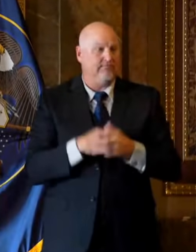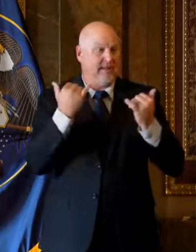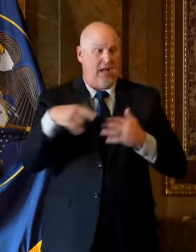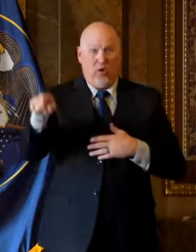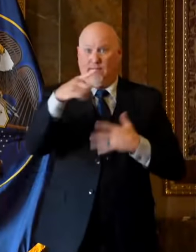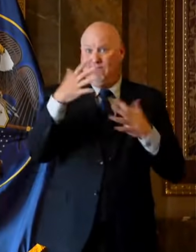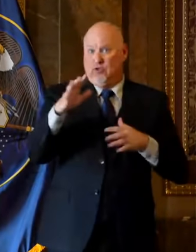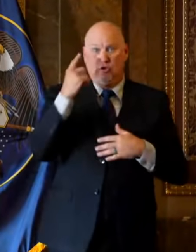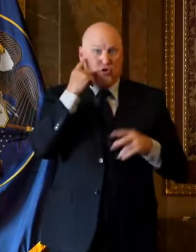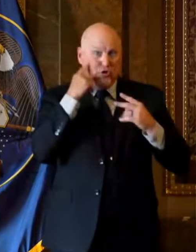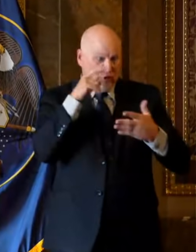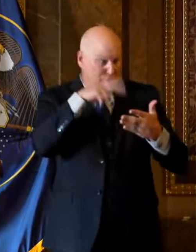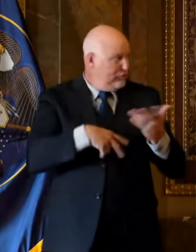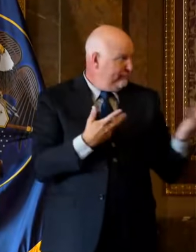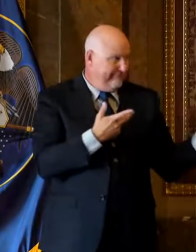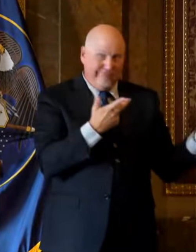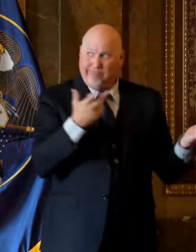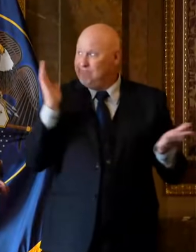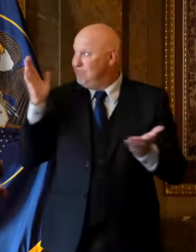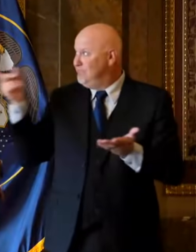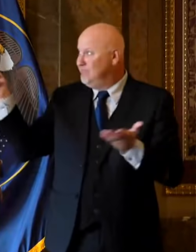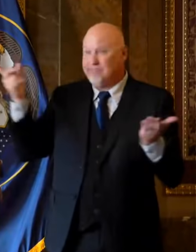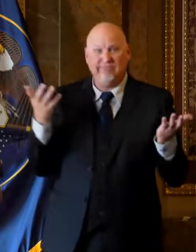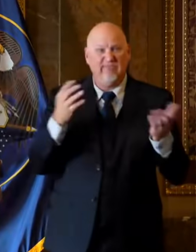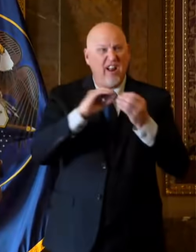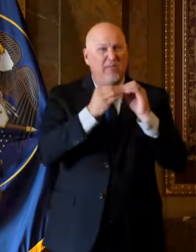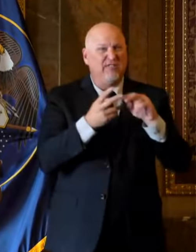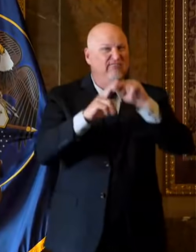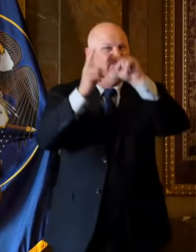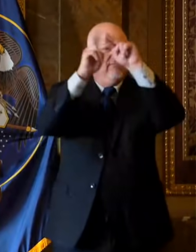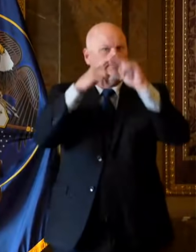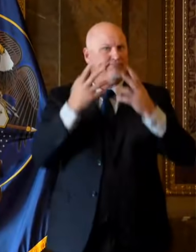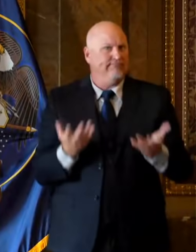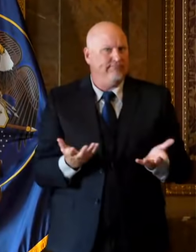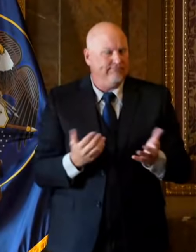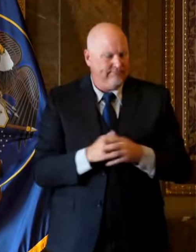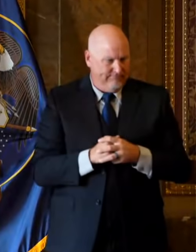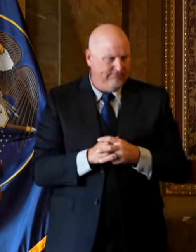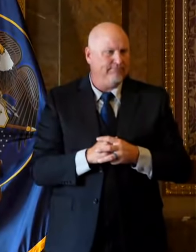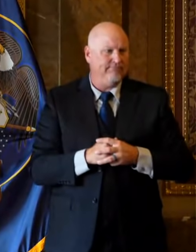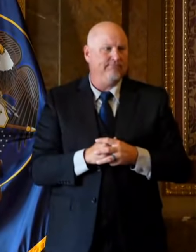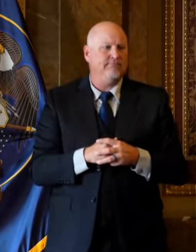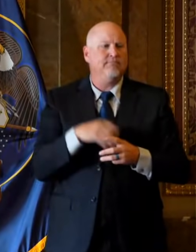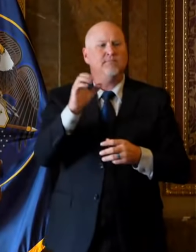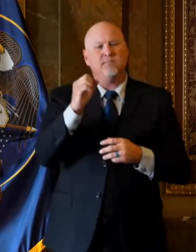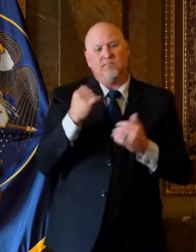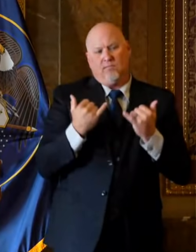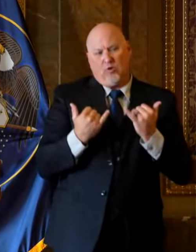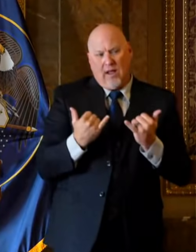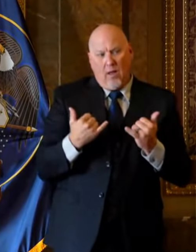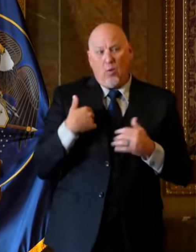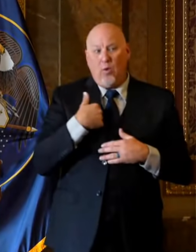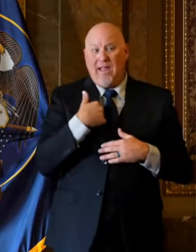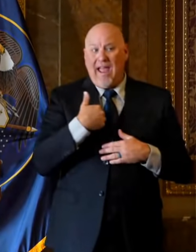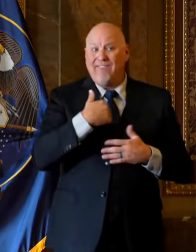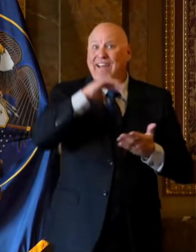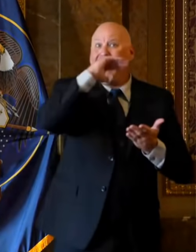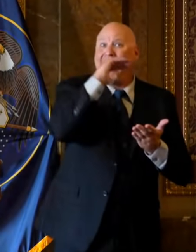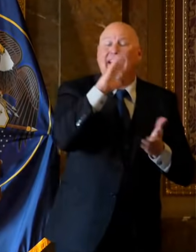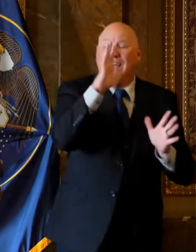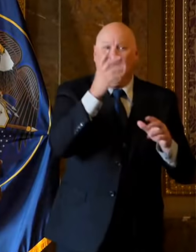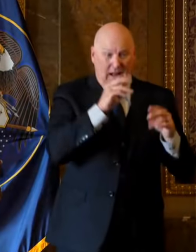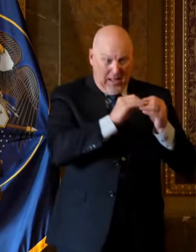new school year with fewer protections in place, fewer restrictions or fewer requirements in place, and a